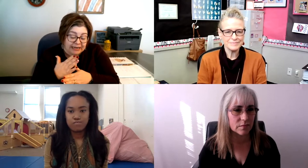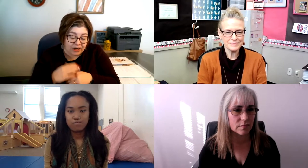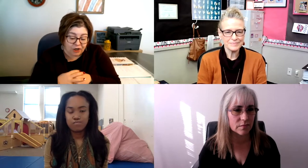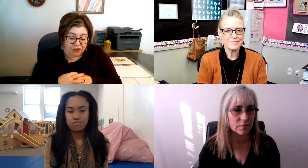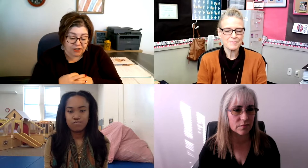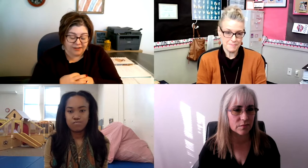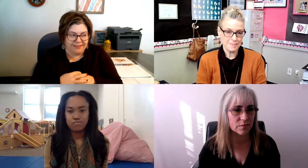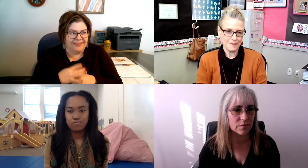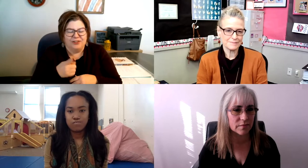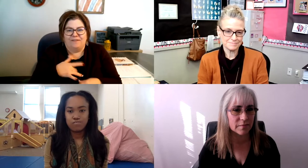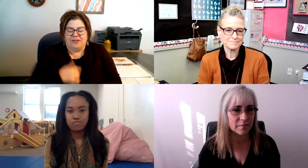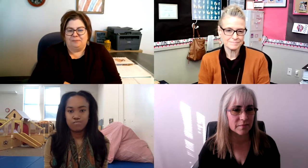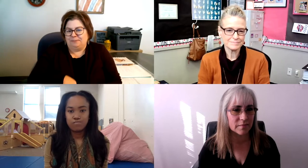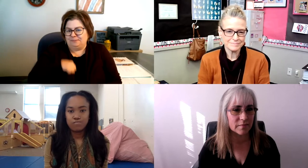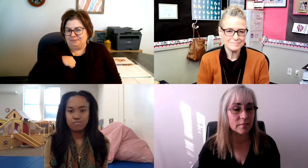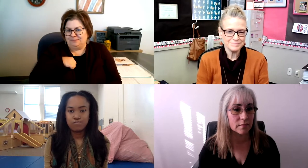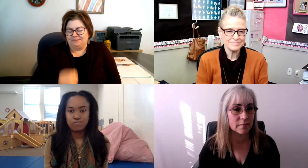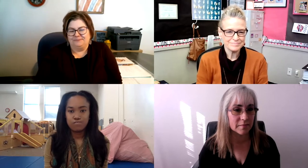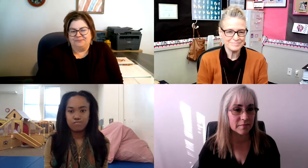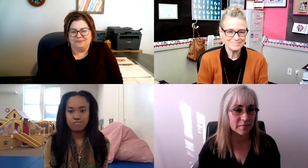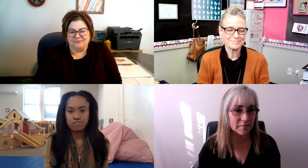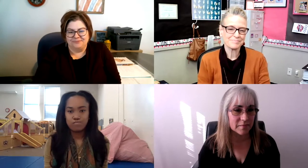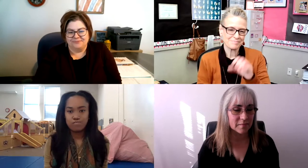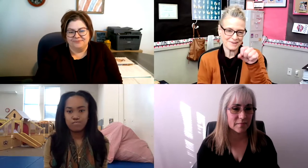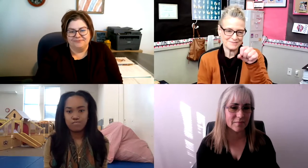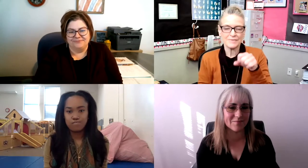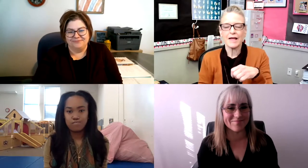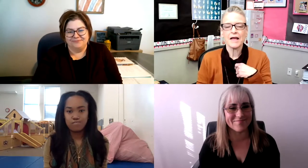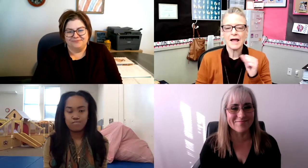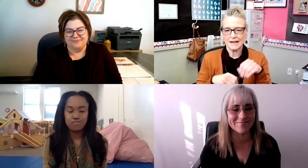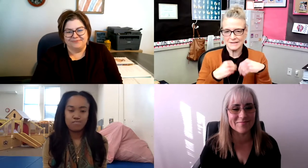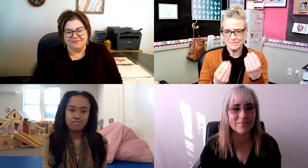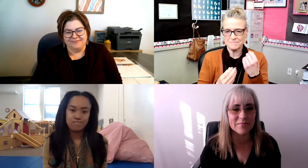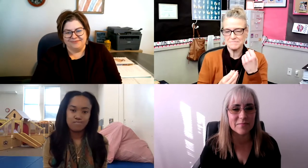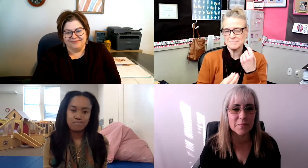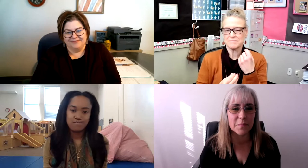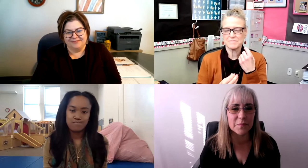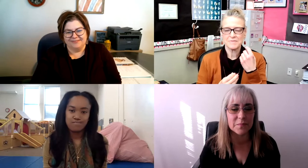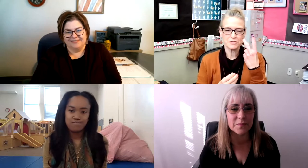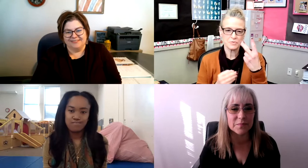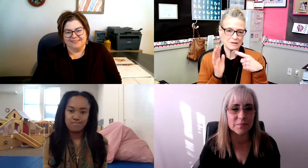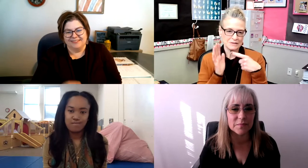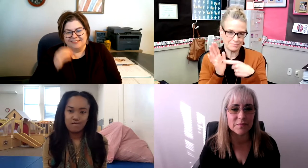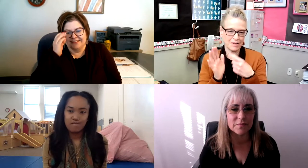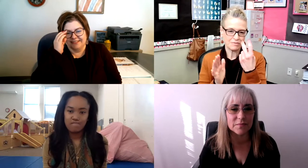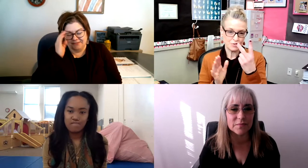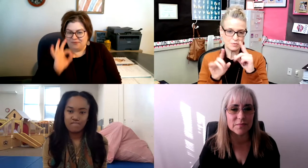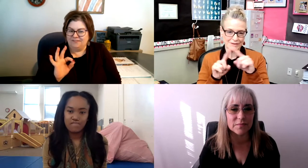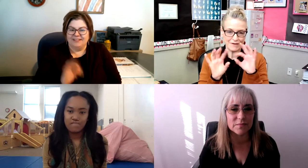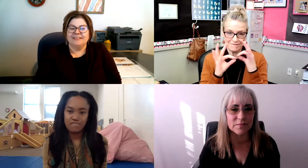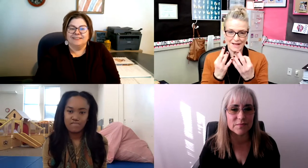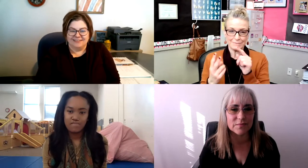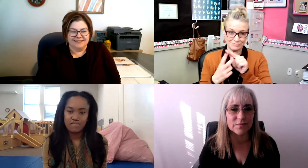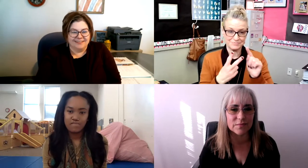deaf families, do you have any experiences that you'd like to share that you feel especially proud of? Sure. I can give